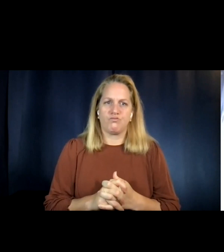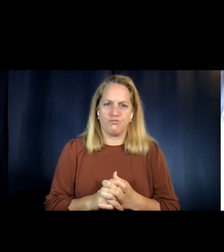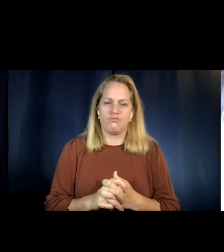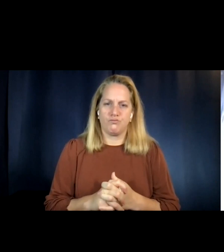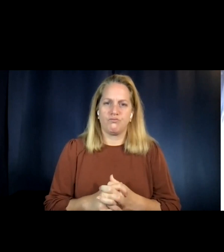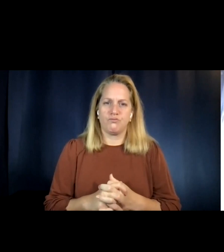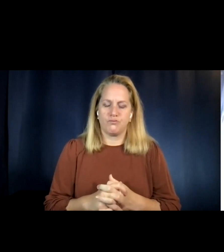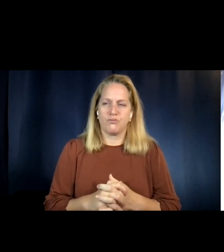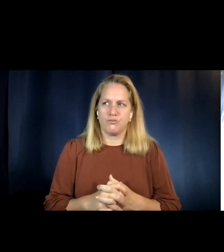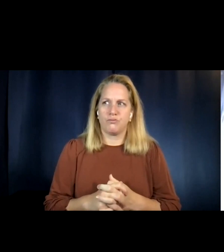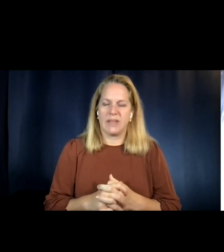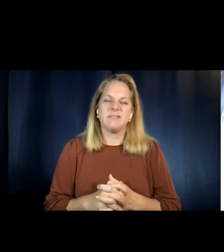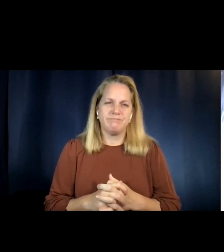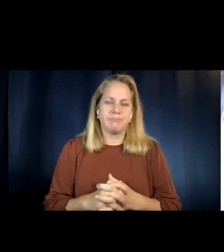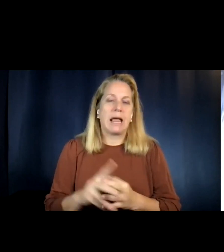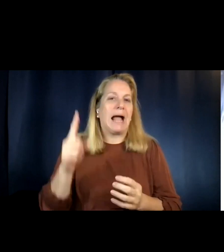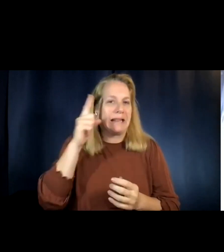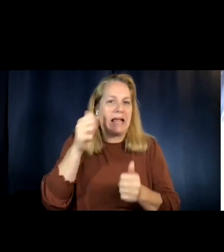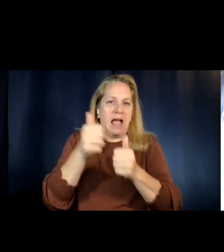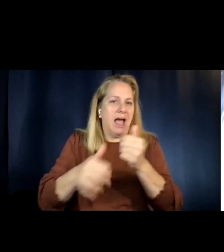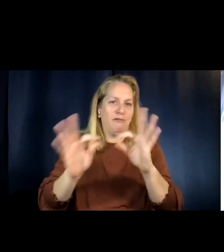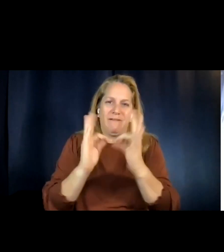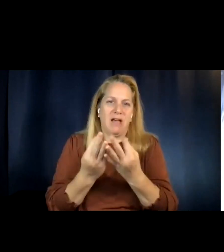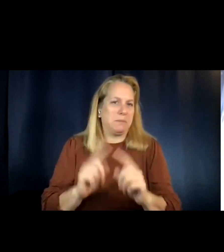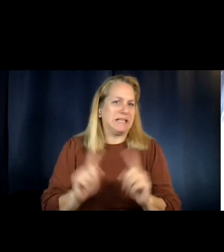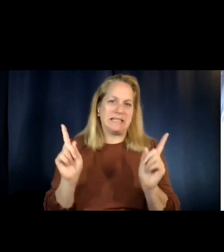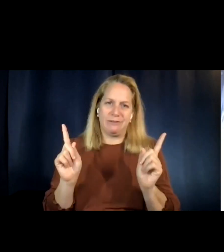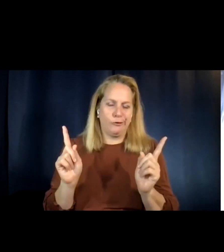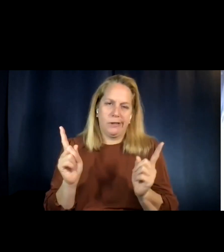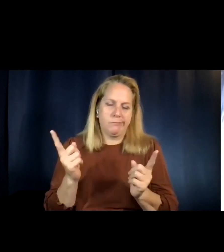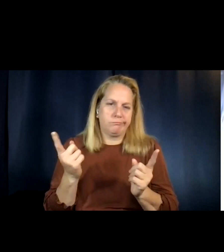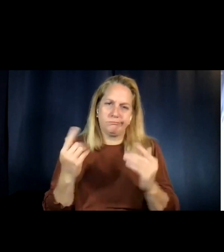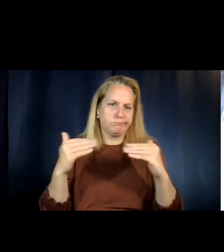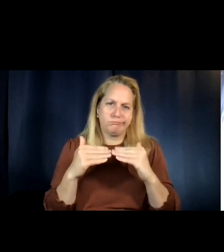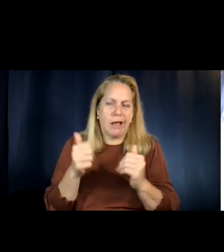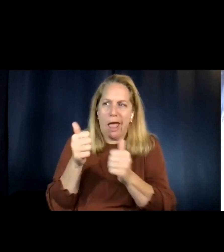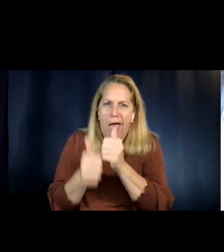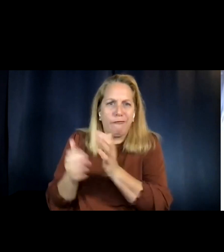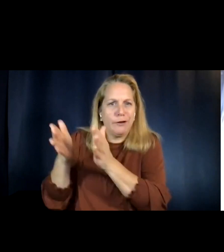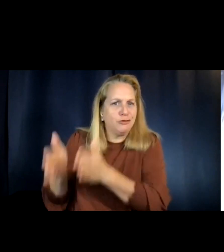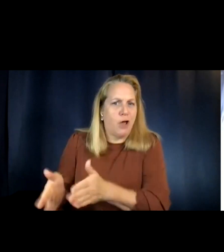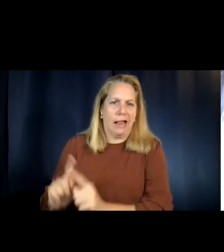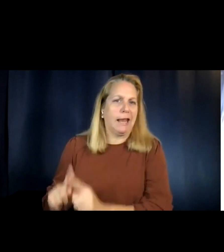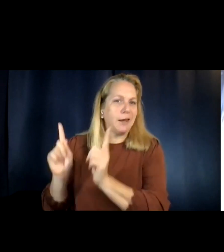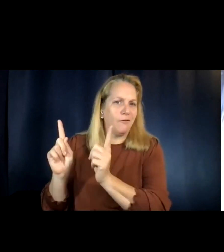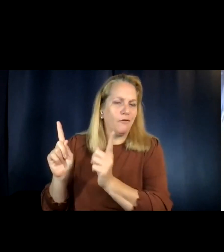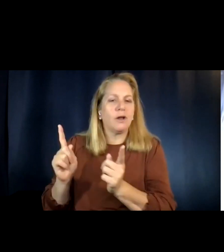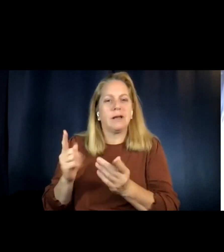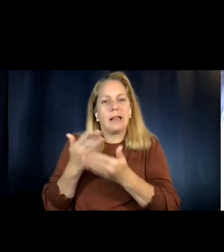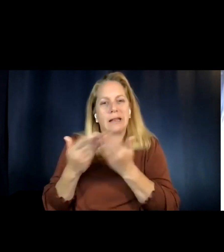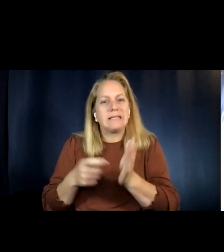every family is different, as the same that every child is different, and things needs to be addressed